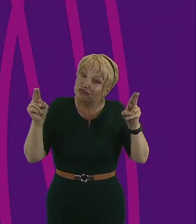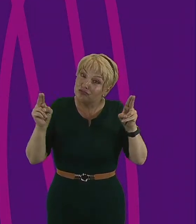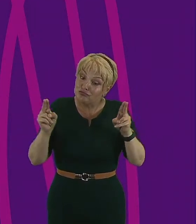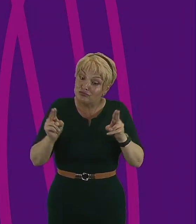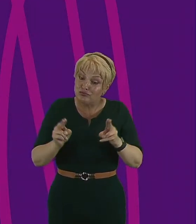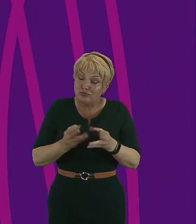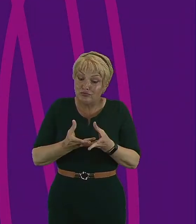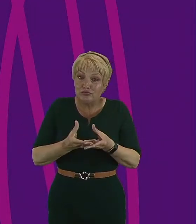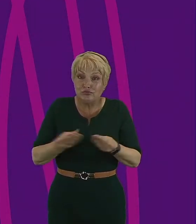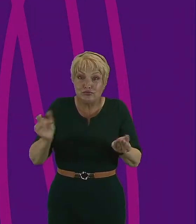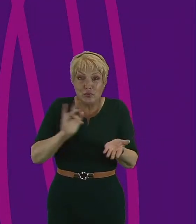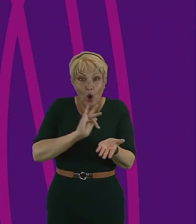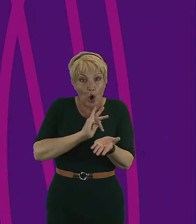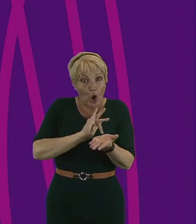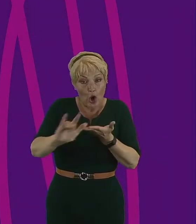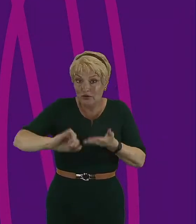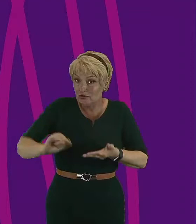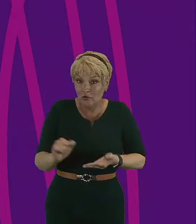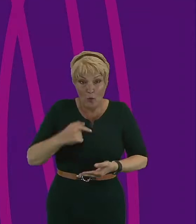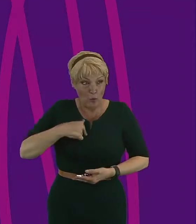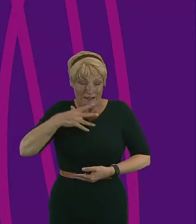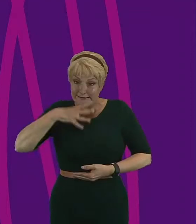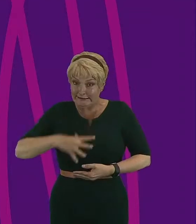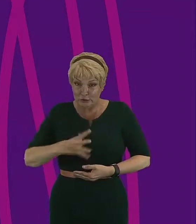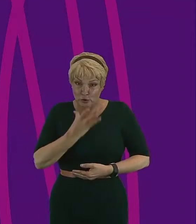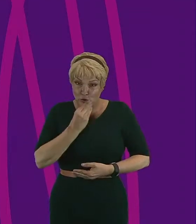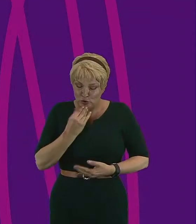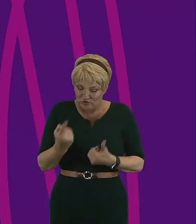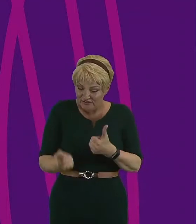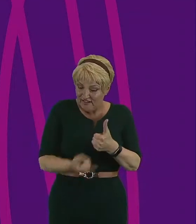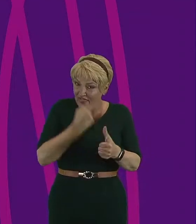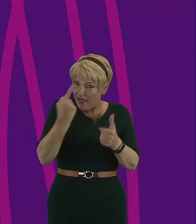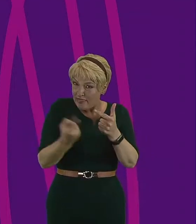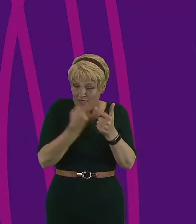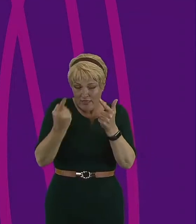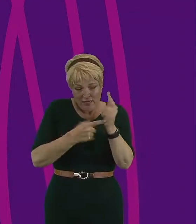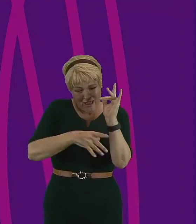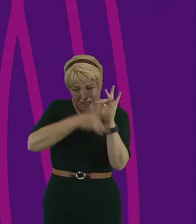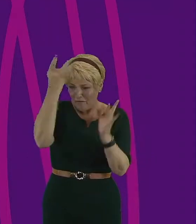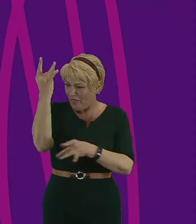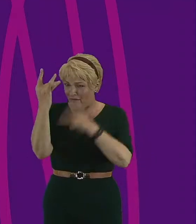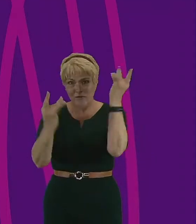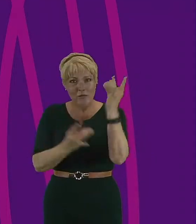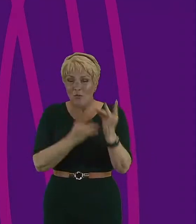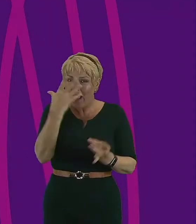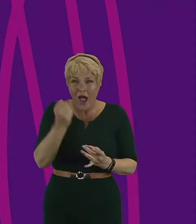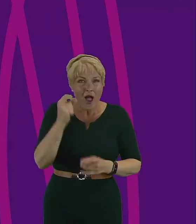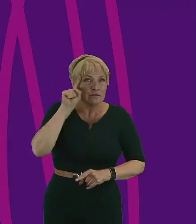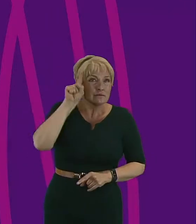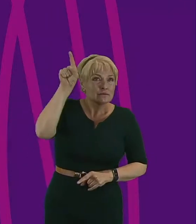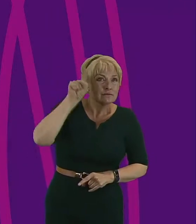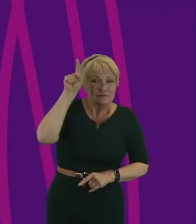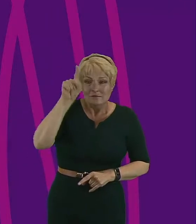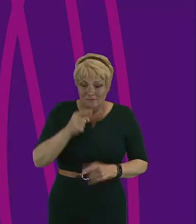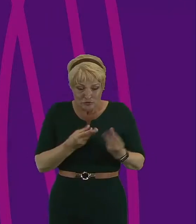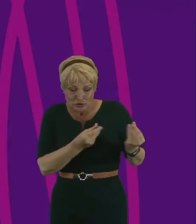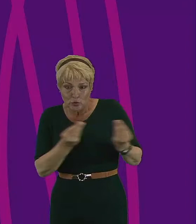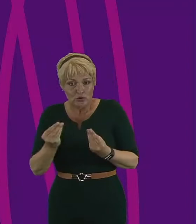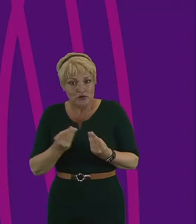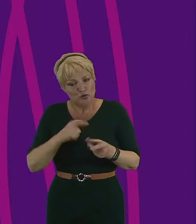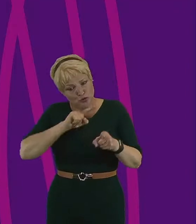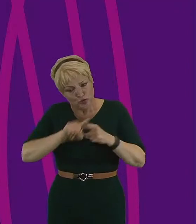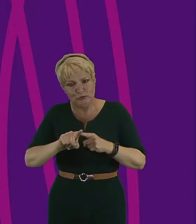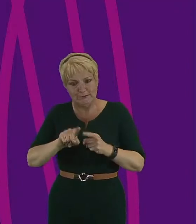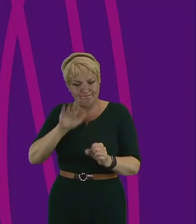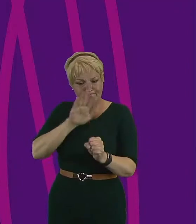citizens, use every tool available to us. So I believe we can make changes that will be appropriate and helpful, and I hope that the other